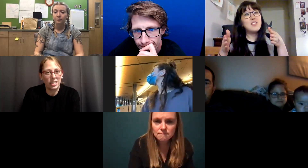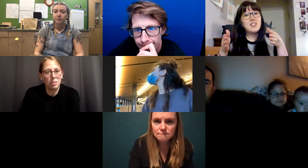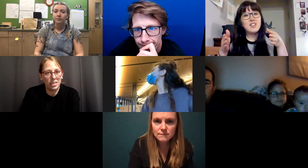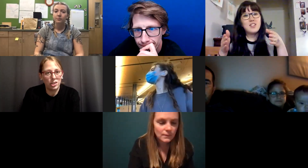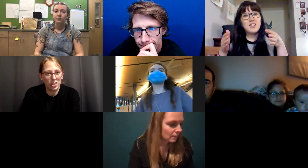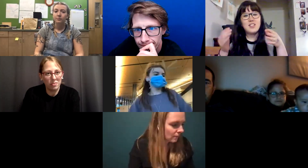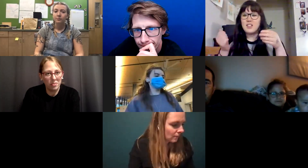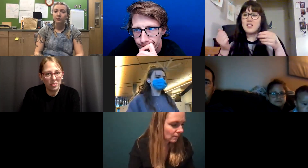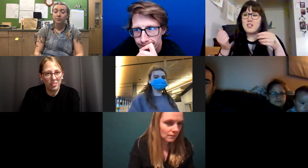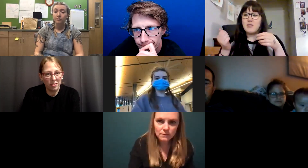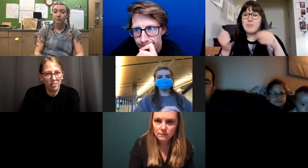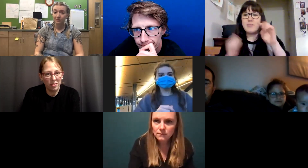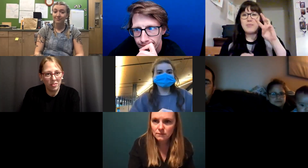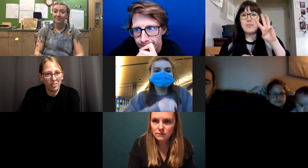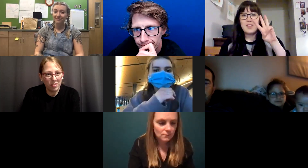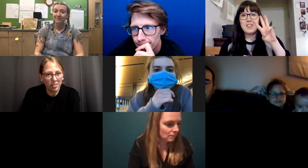Yes, I'm a teacher.